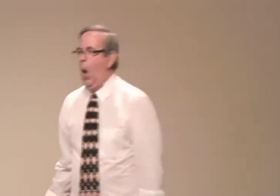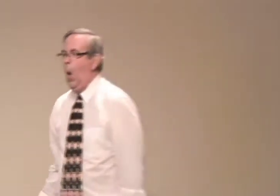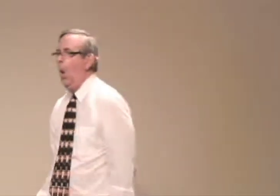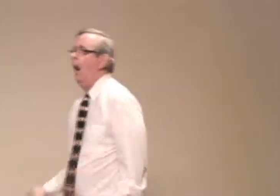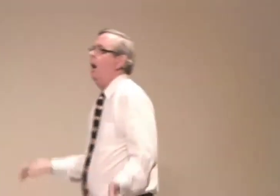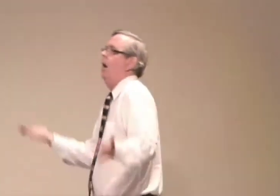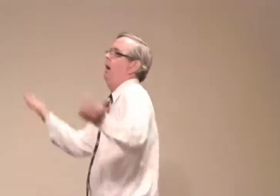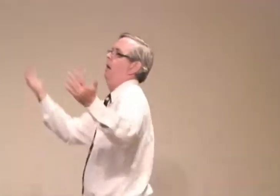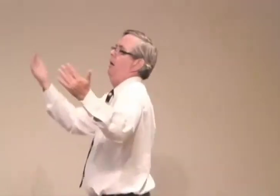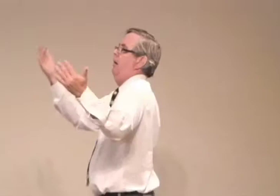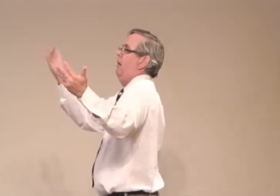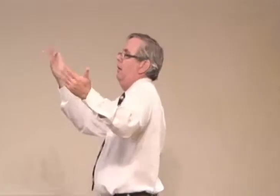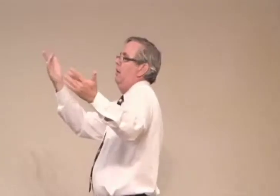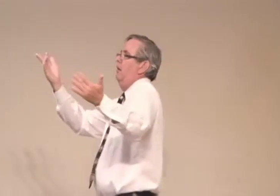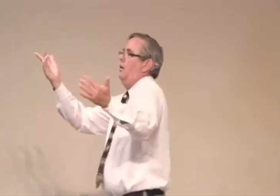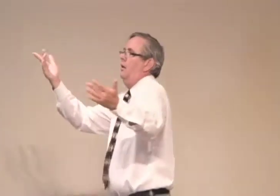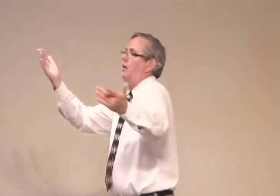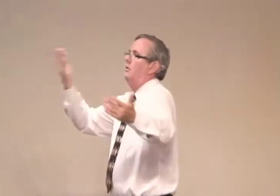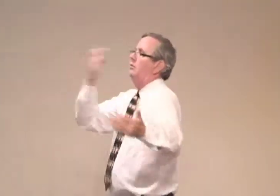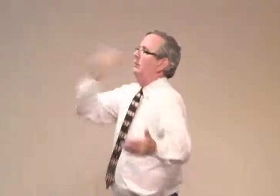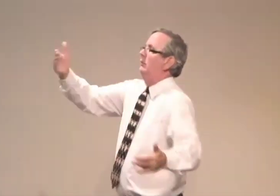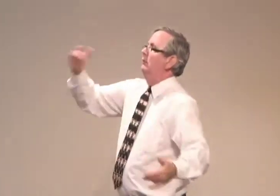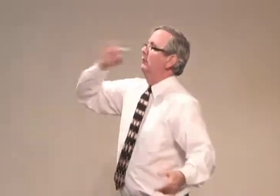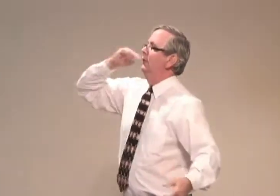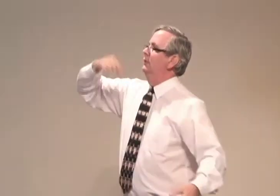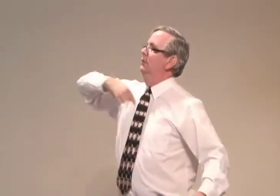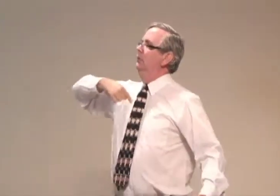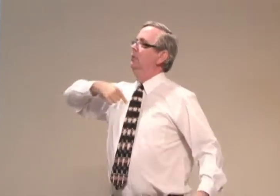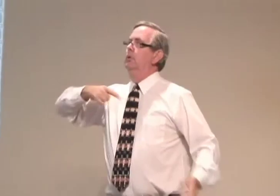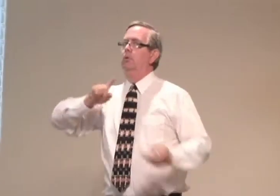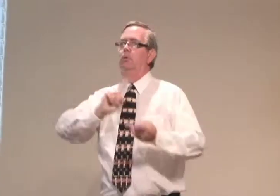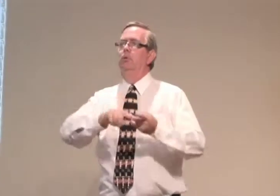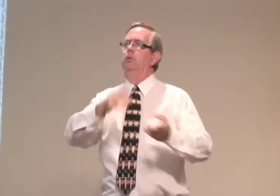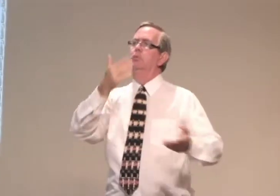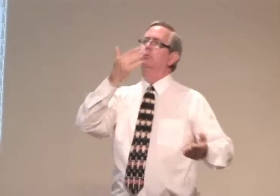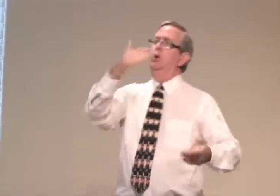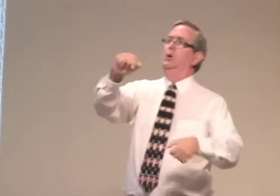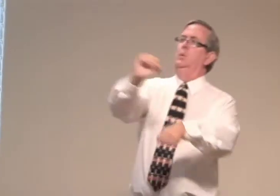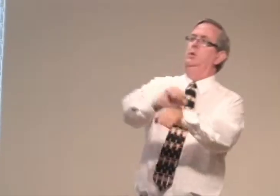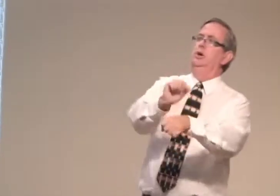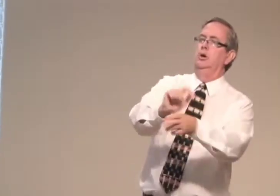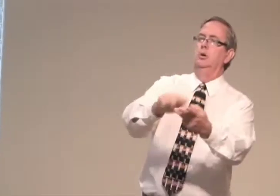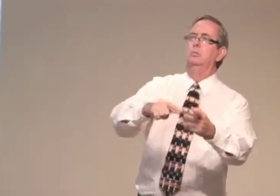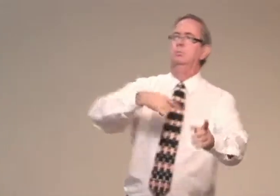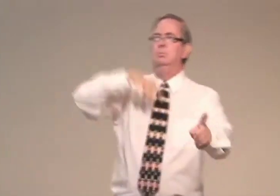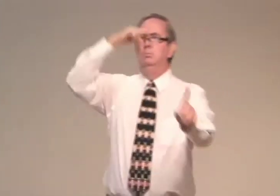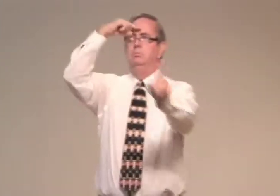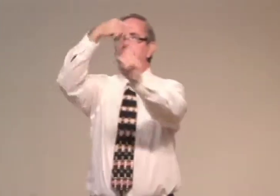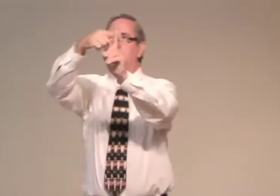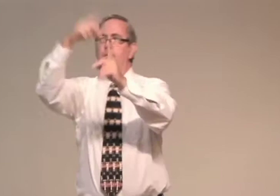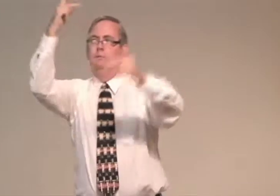to heaven you might say yes yes how do you know well I was good I've been a good employee